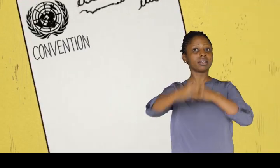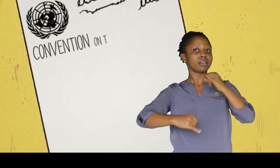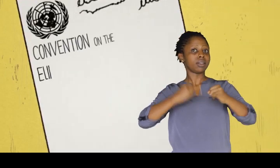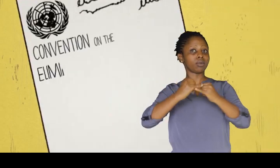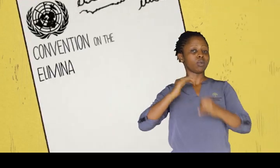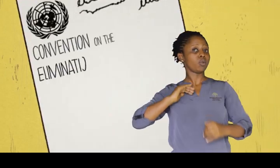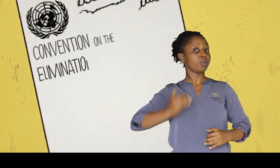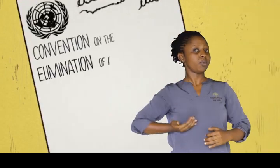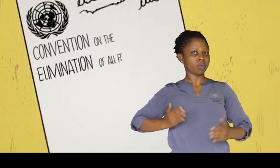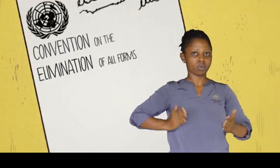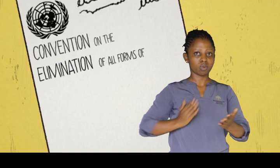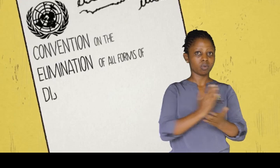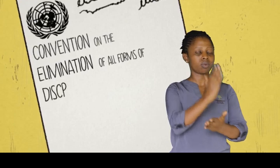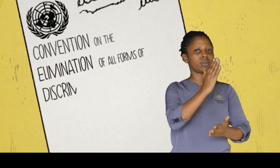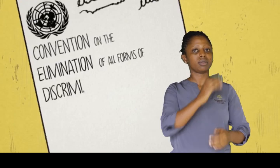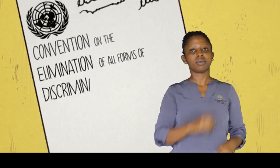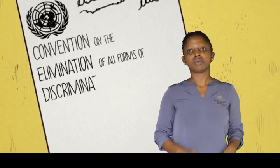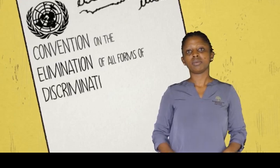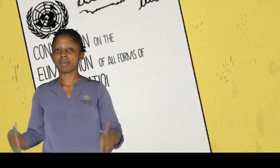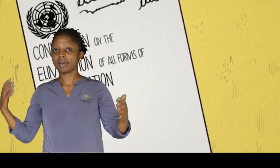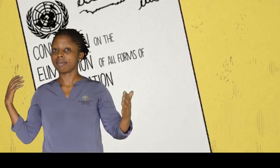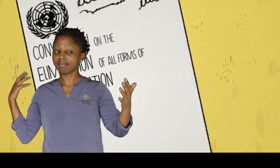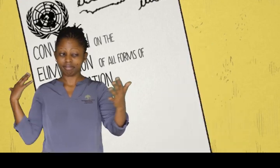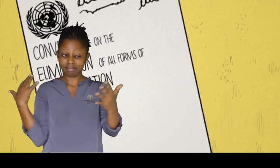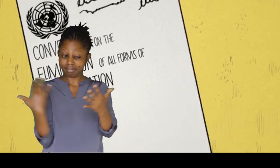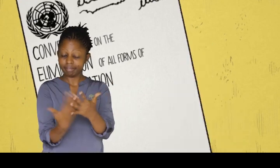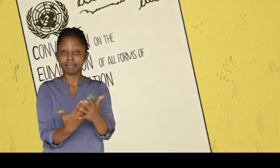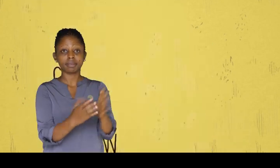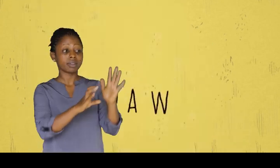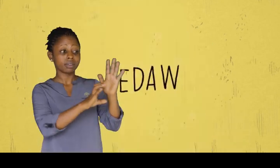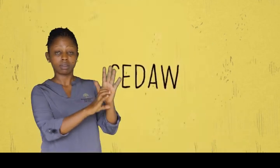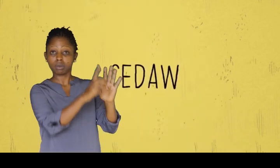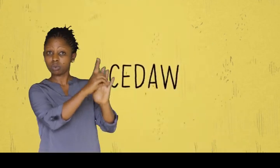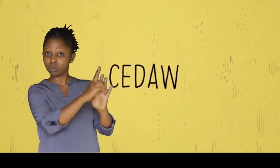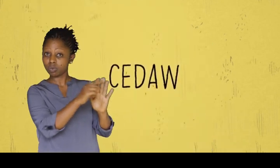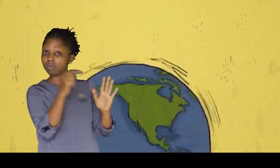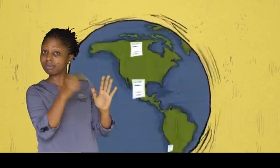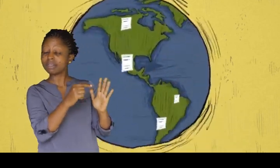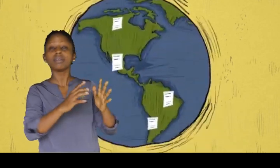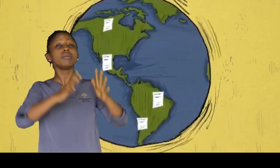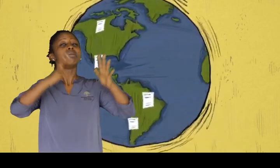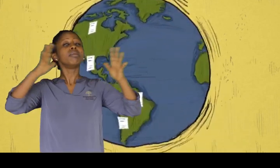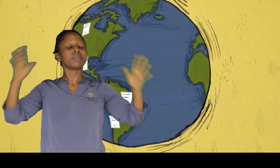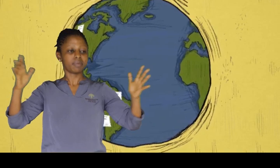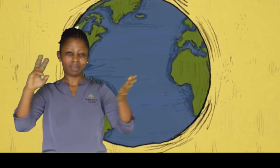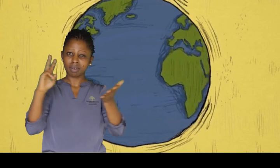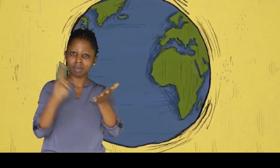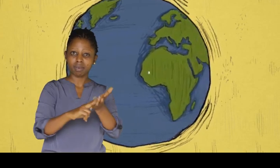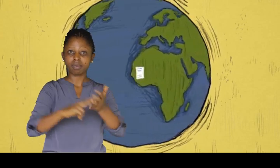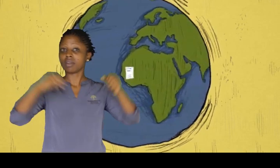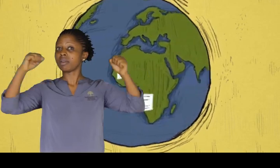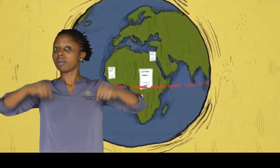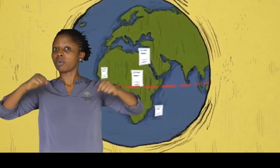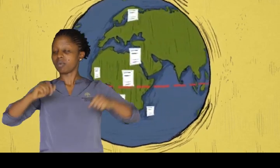Bill of Rights of Women called the Convention on the Elimination of All Forms of Discrimination Against